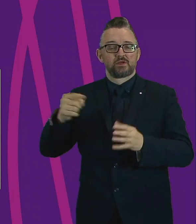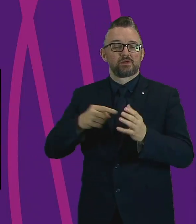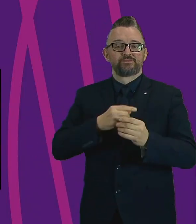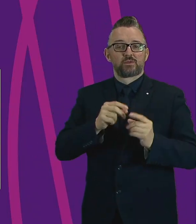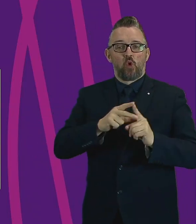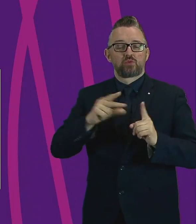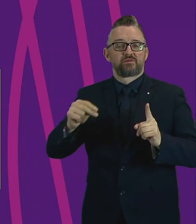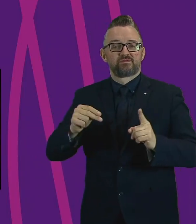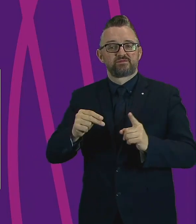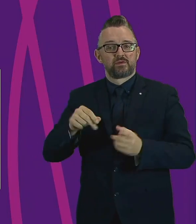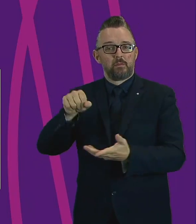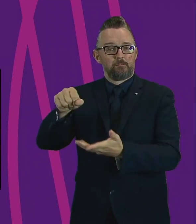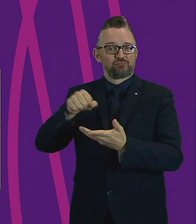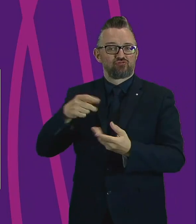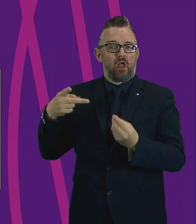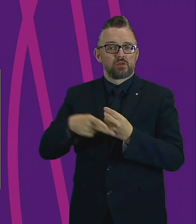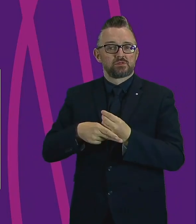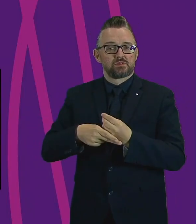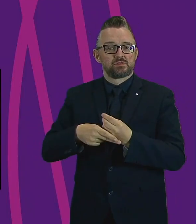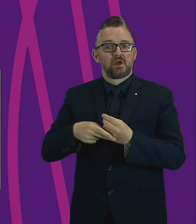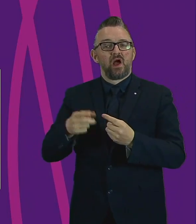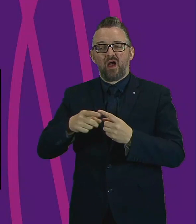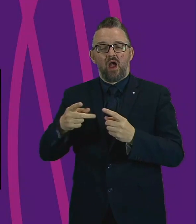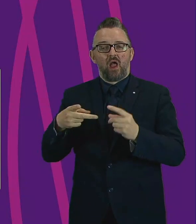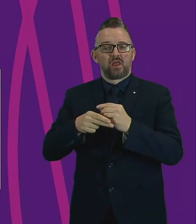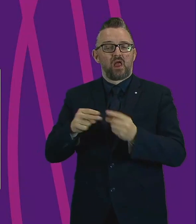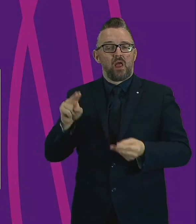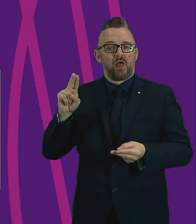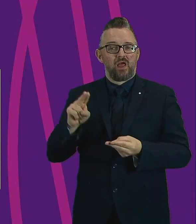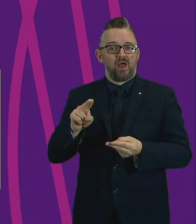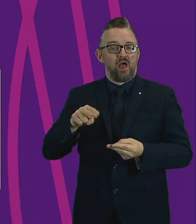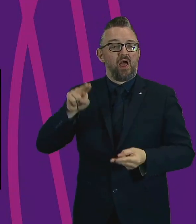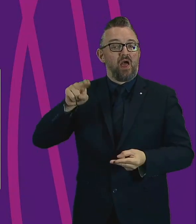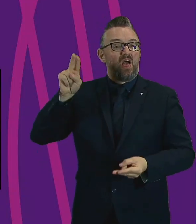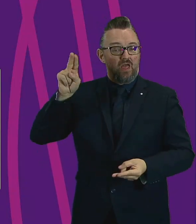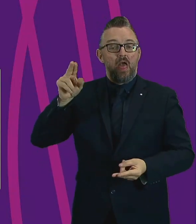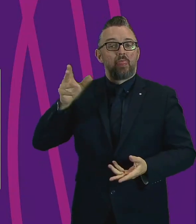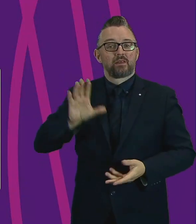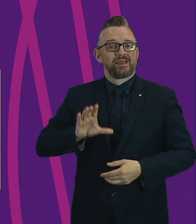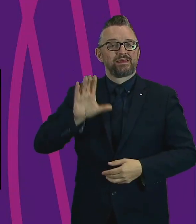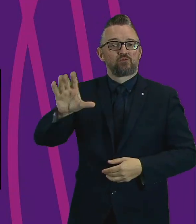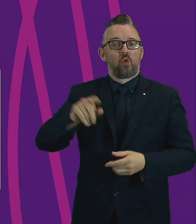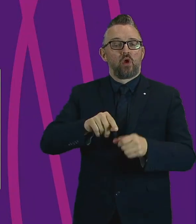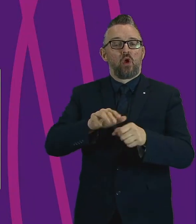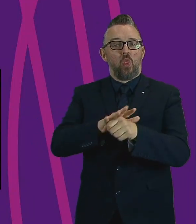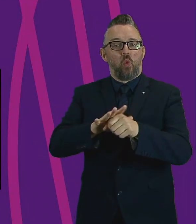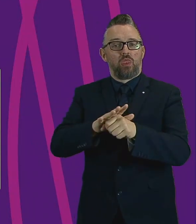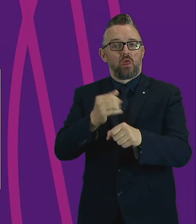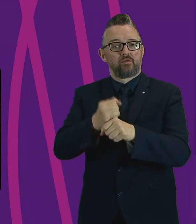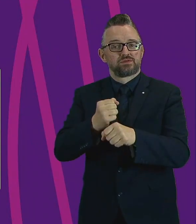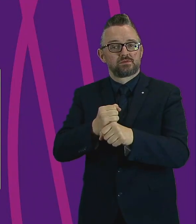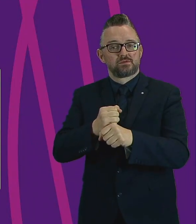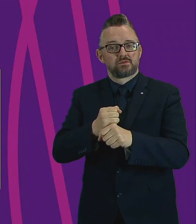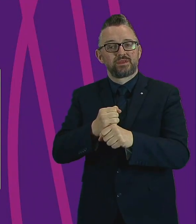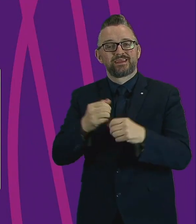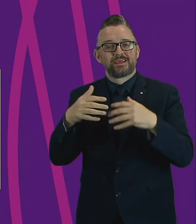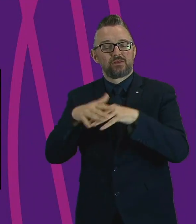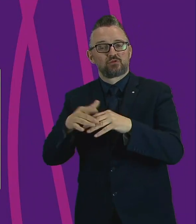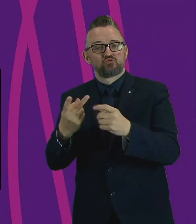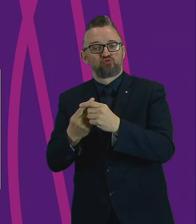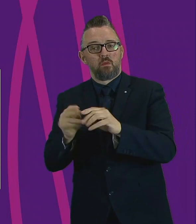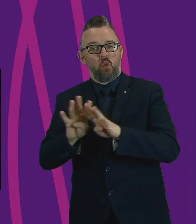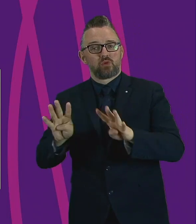and doubled and sometimes trebled them before handing them on to local government and the IJBs. Delayed discharge